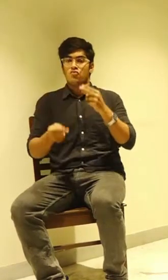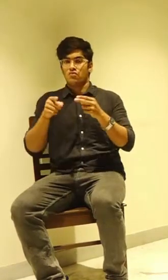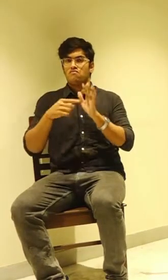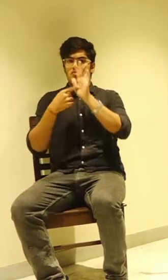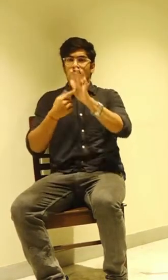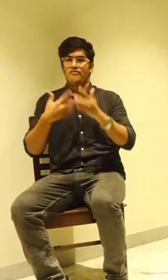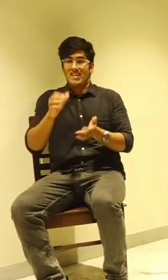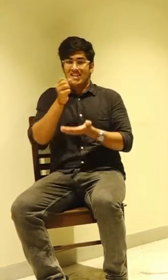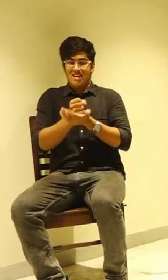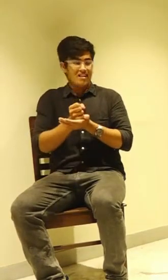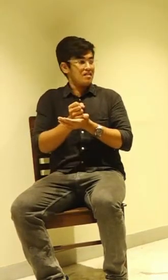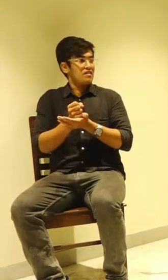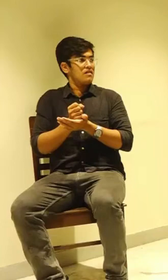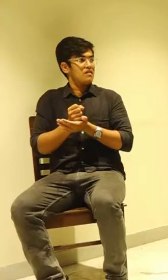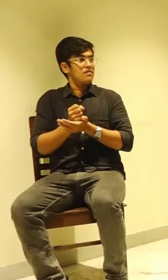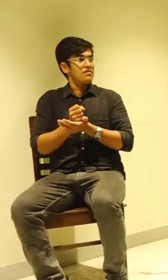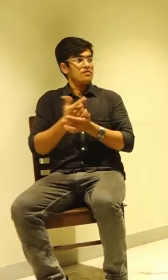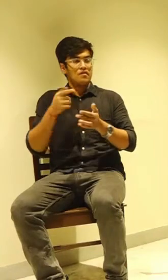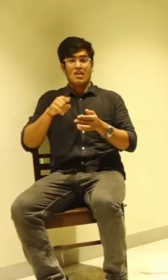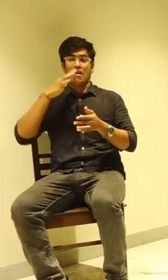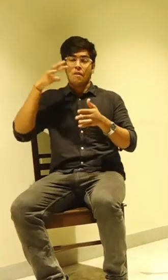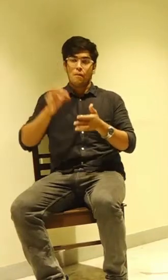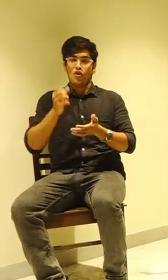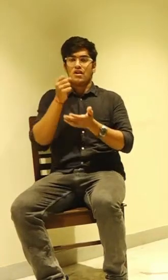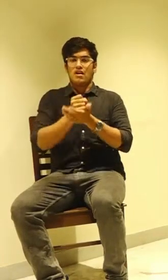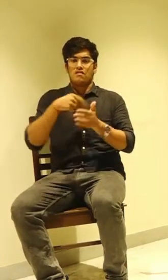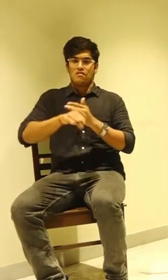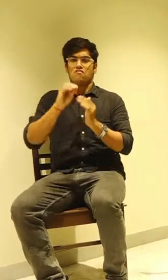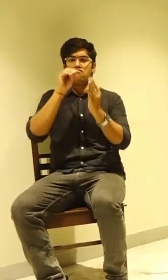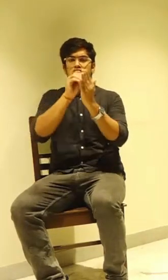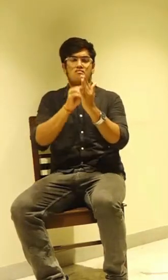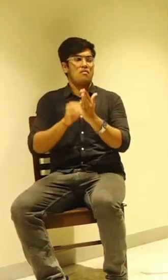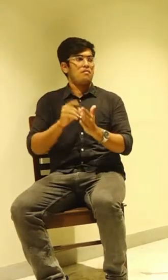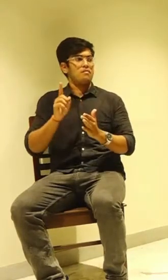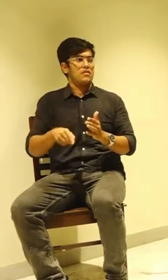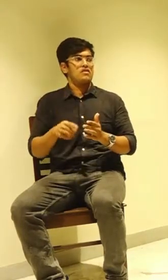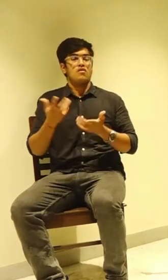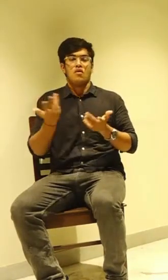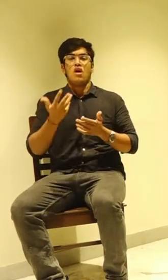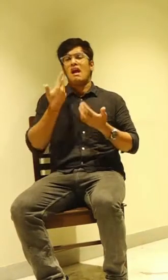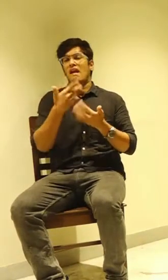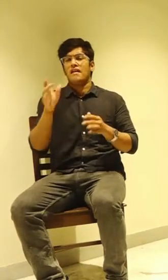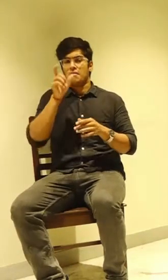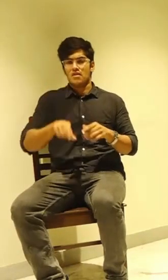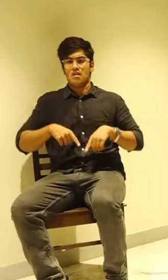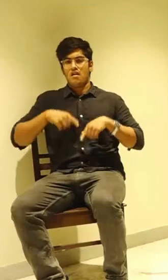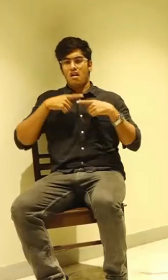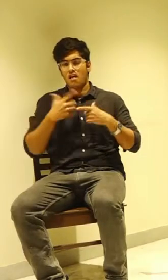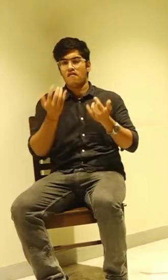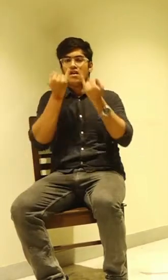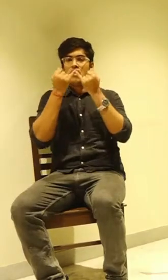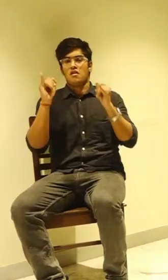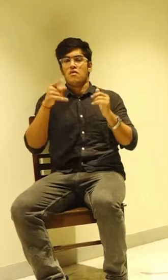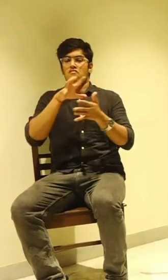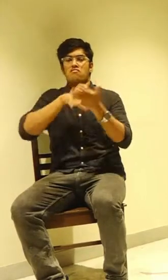there's an important right that must be present. And that is, no person's life or liberty is to be